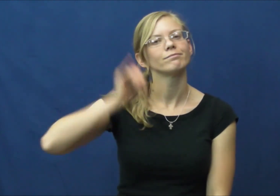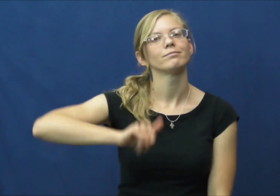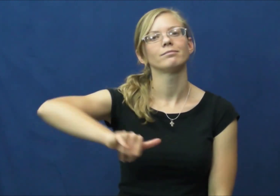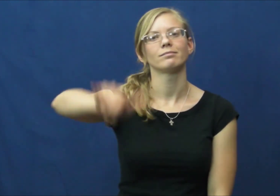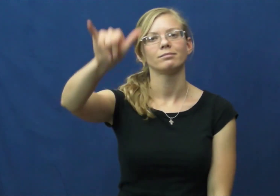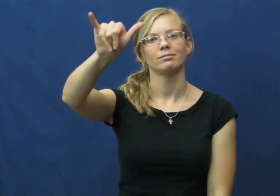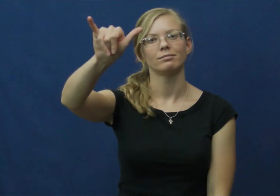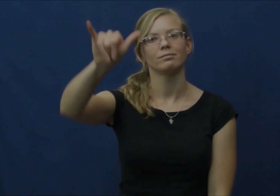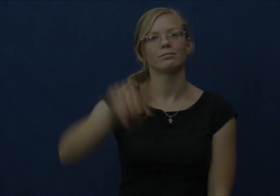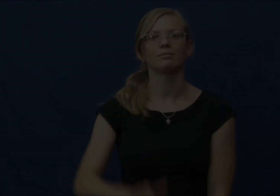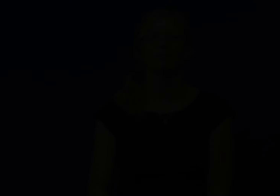That's